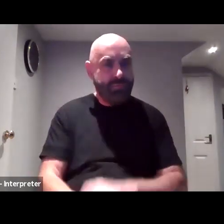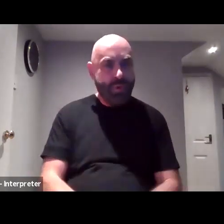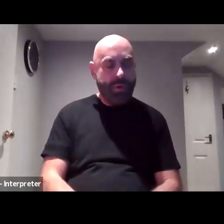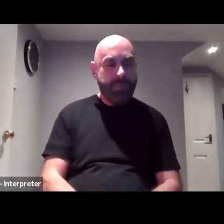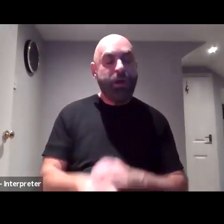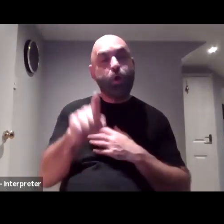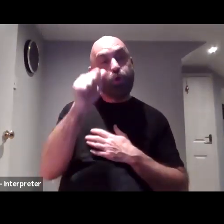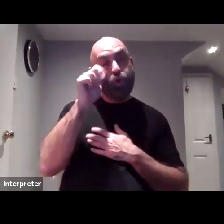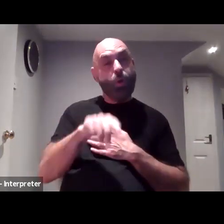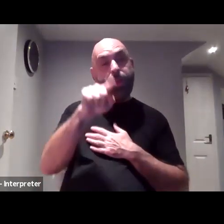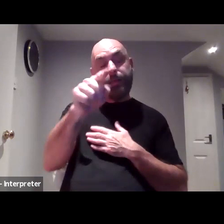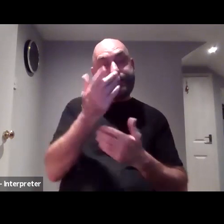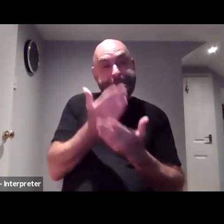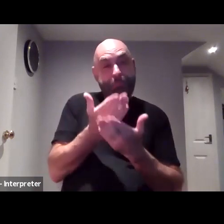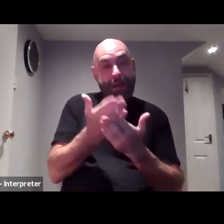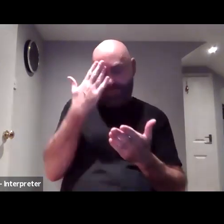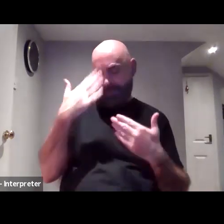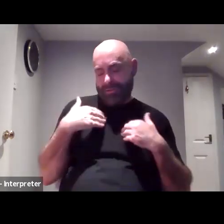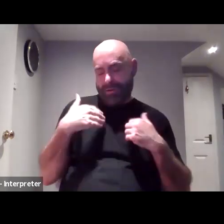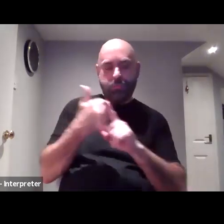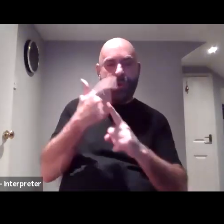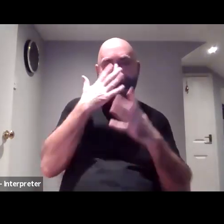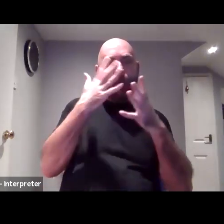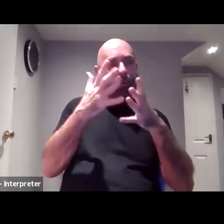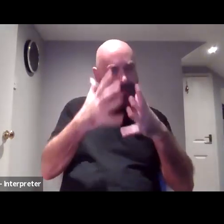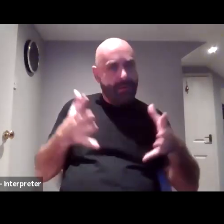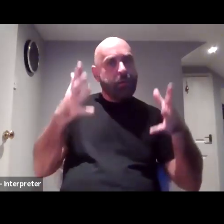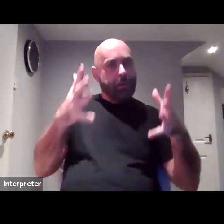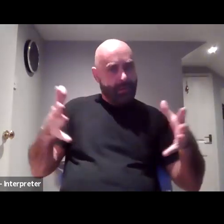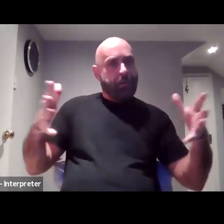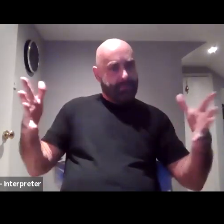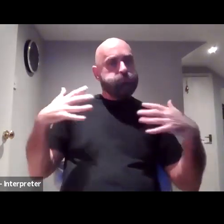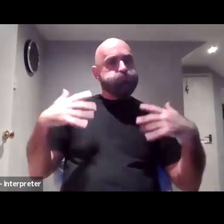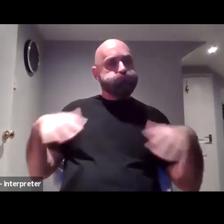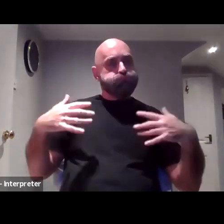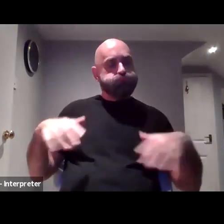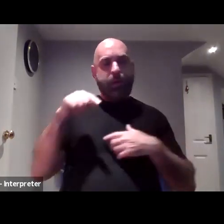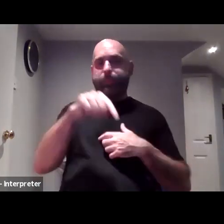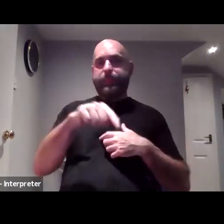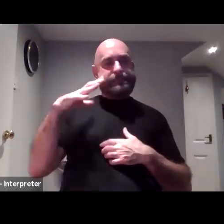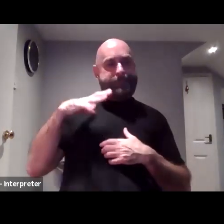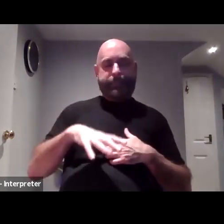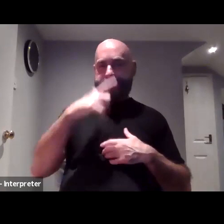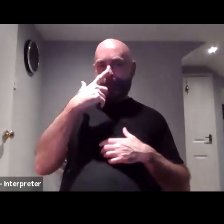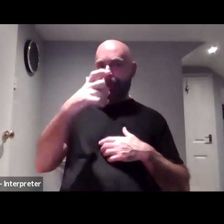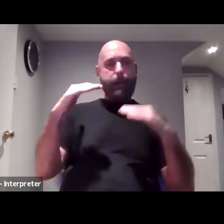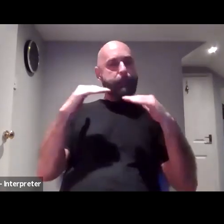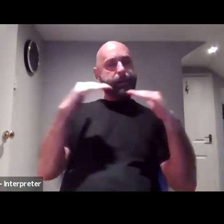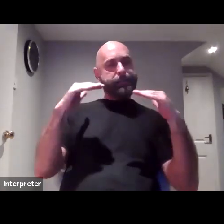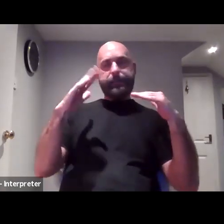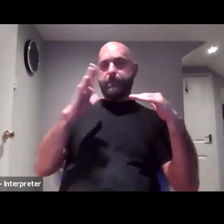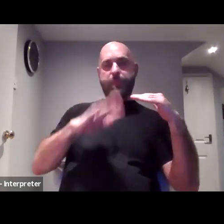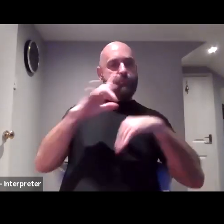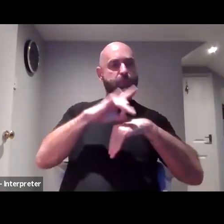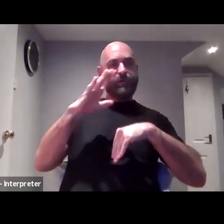We know that the demand for mental health support is increasing and that this need cannot be met by professionals